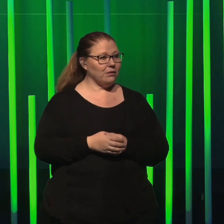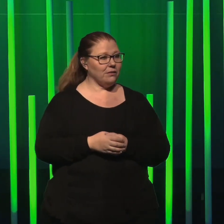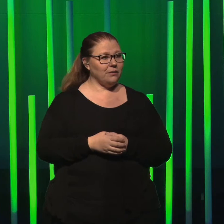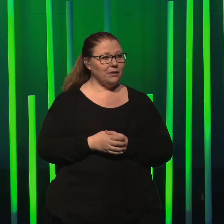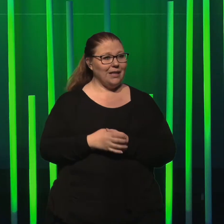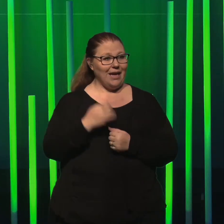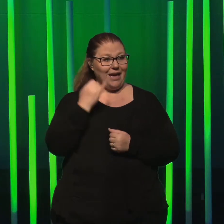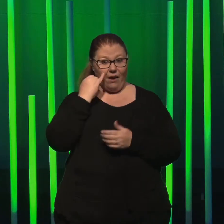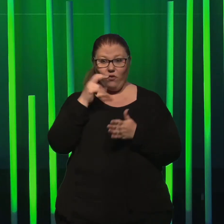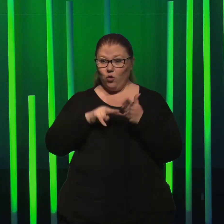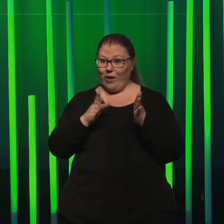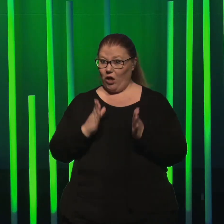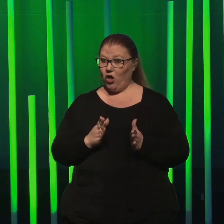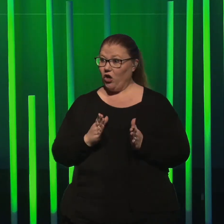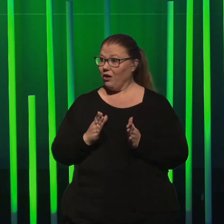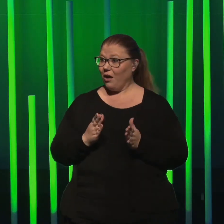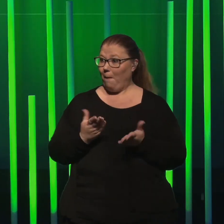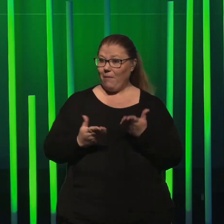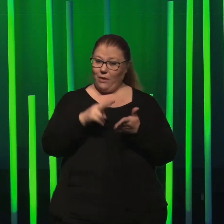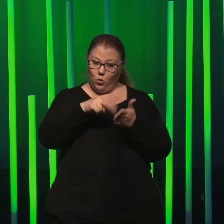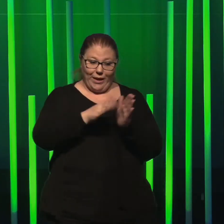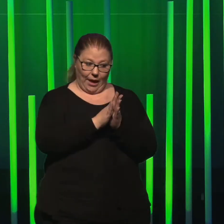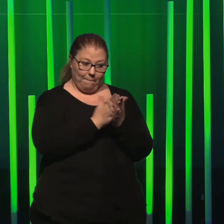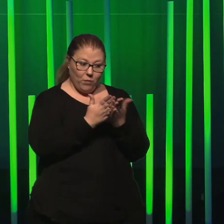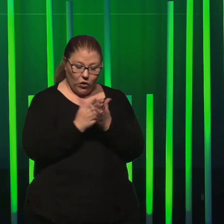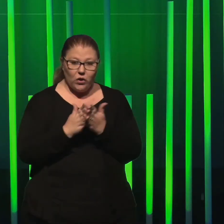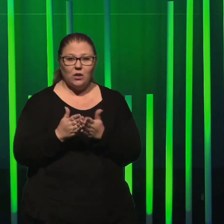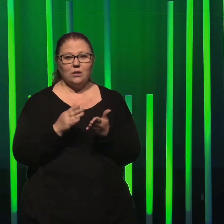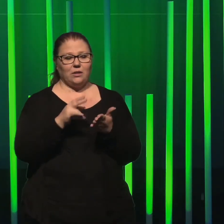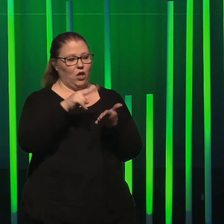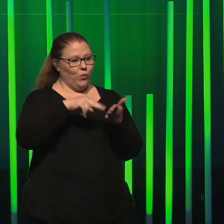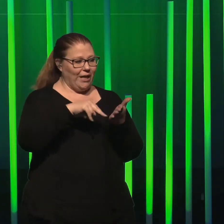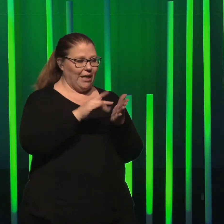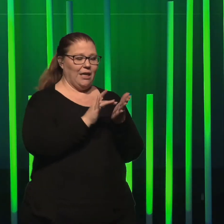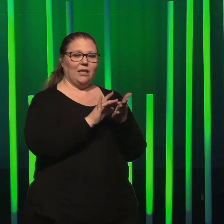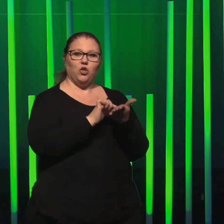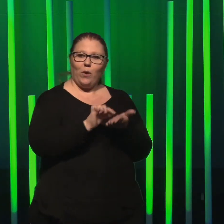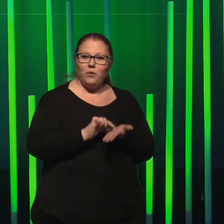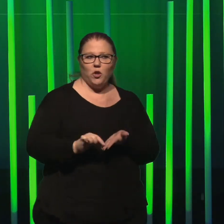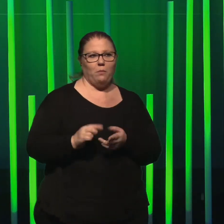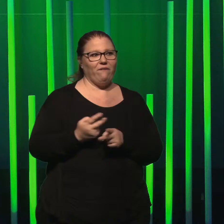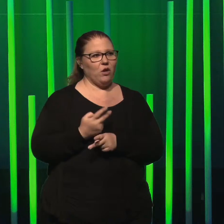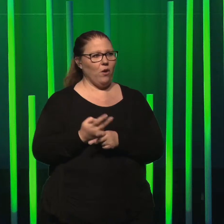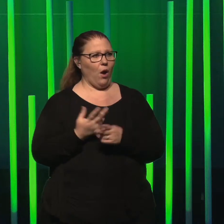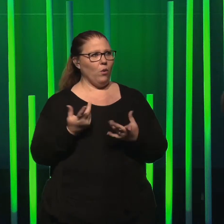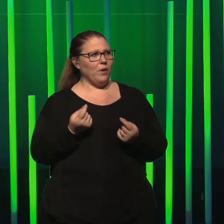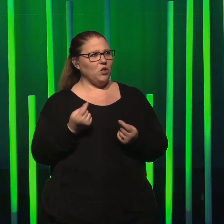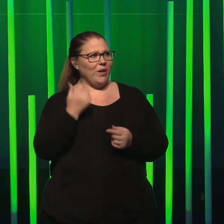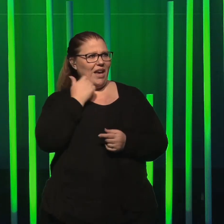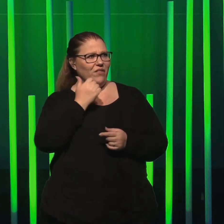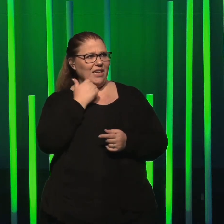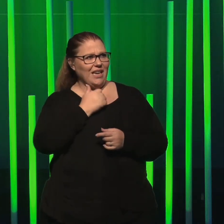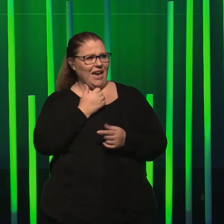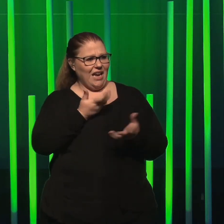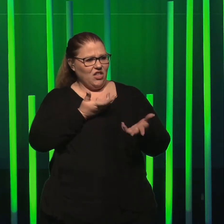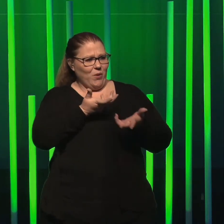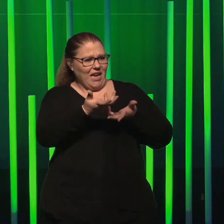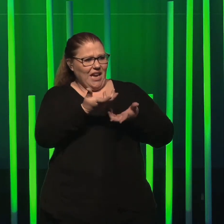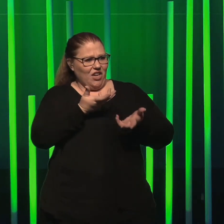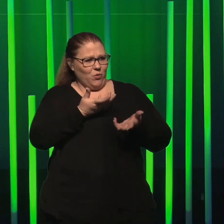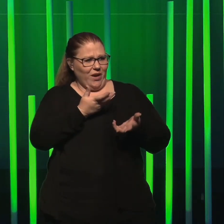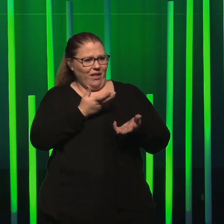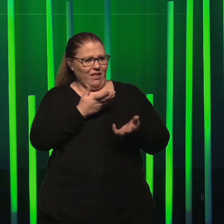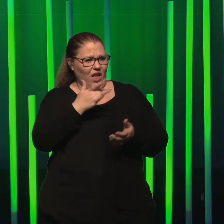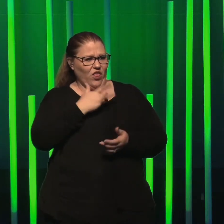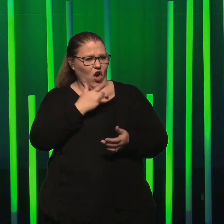that, if you're a reader, that could mean reading books, that could be reading Scripture, but figuring out what am I doing every day to engage with the heartbeat